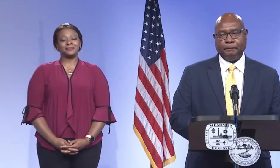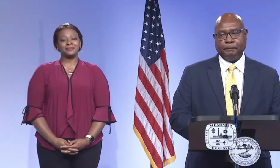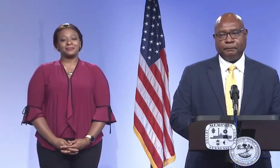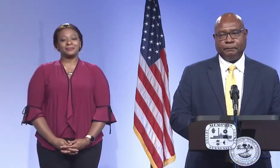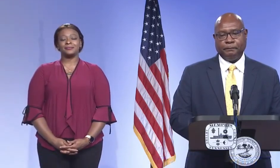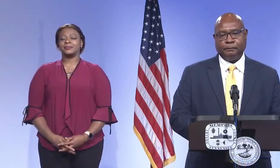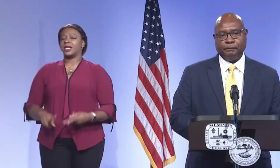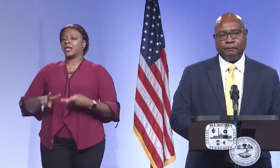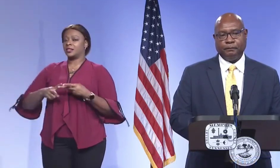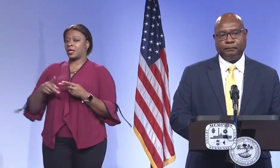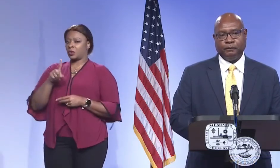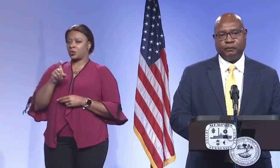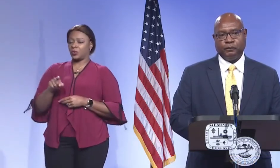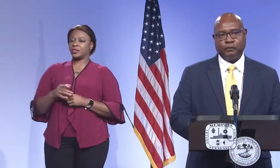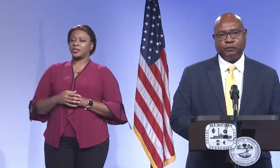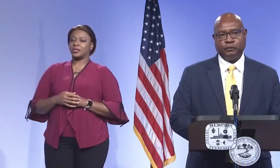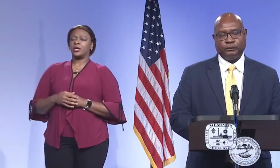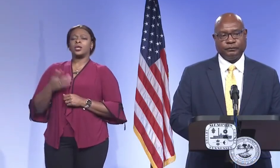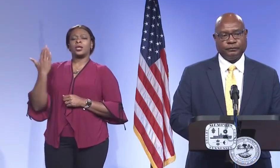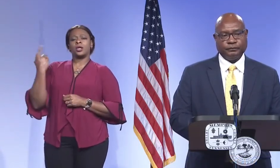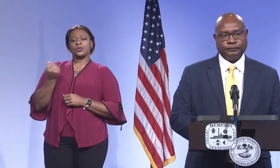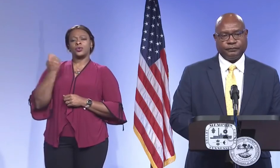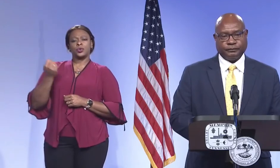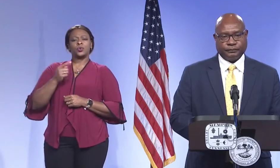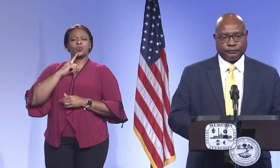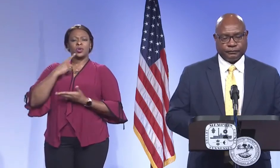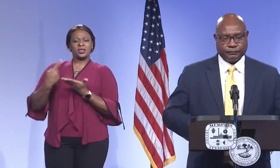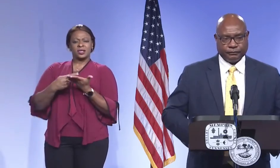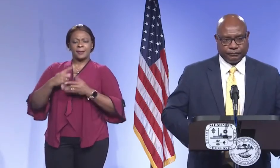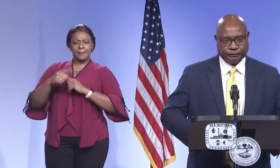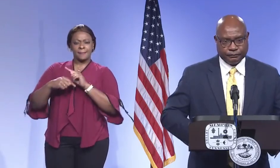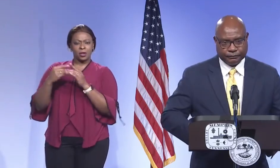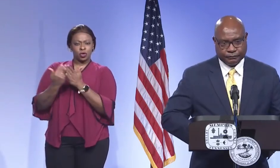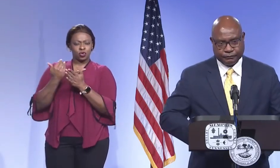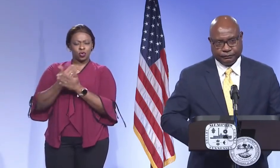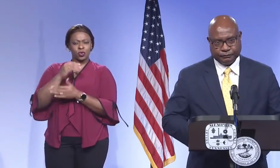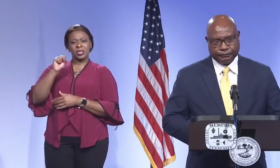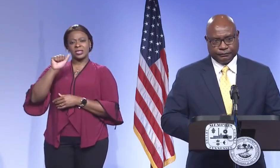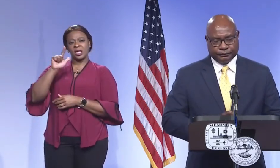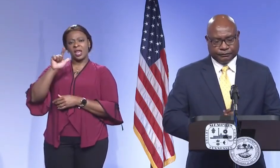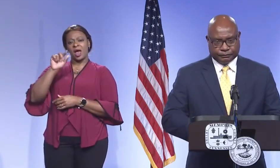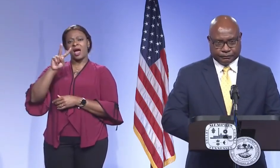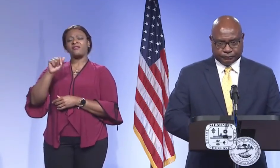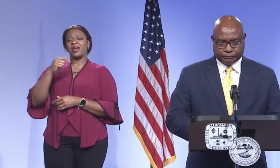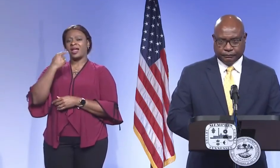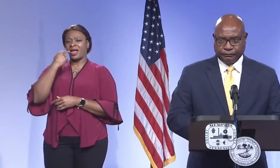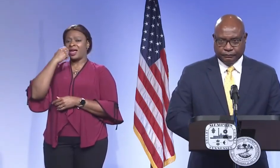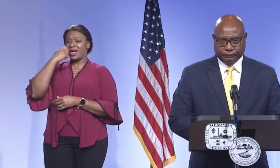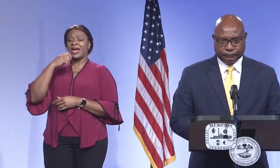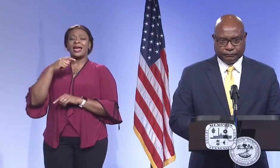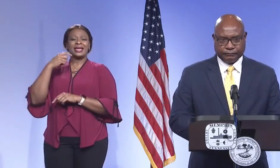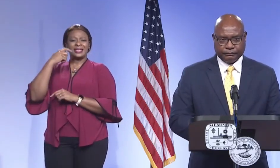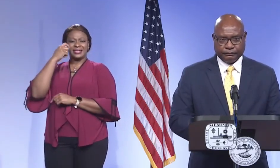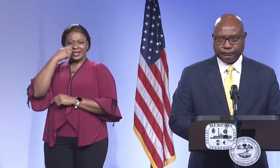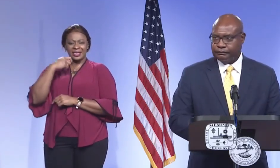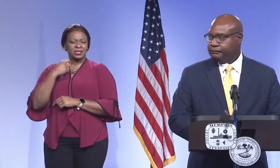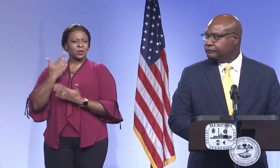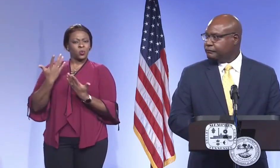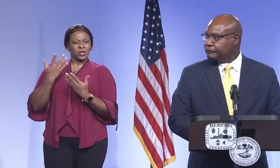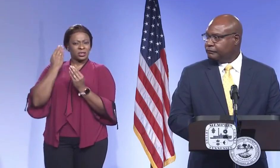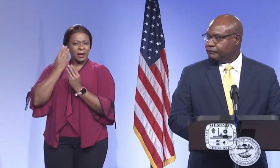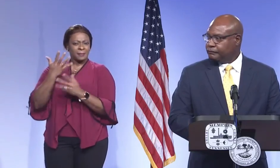And my follow-up, Tuesday there was a little discussion, a little bit about the new saliva testing. Just wanting to know what's the update on that